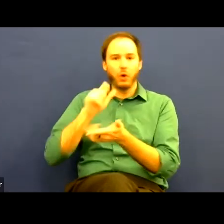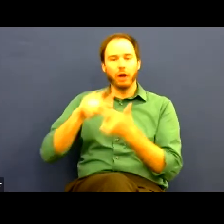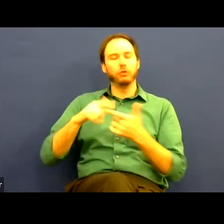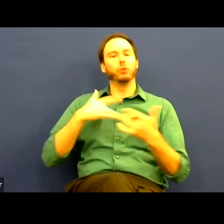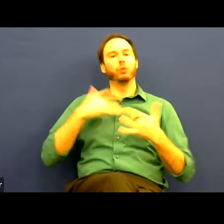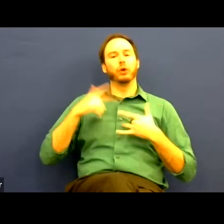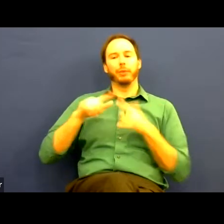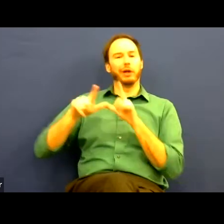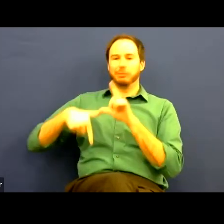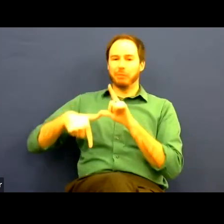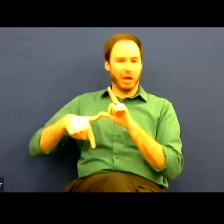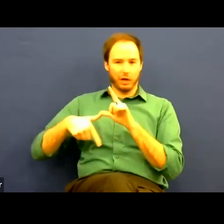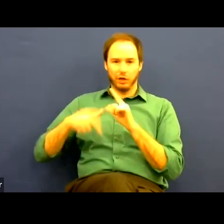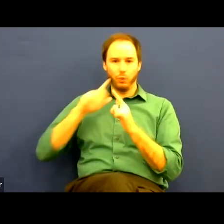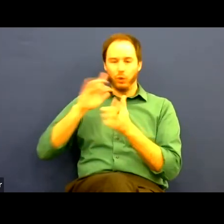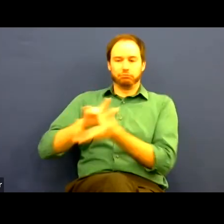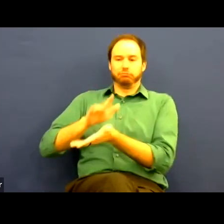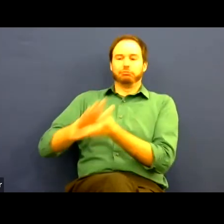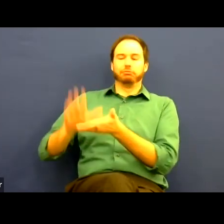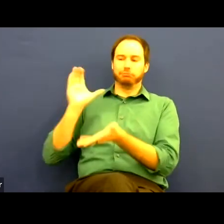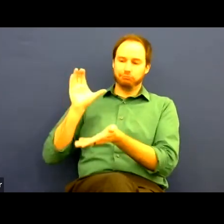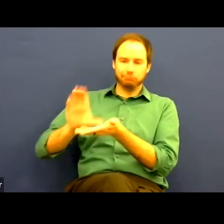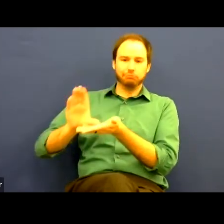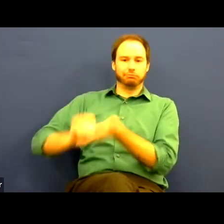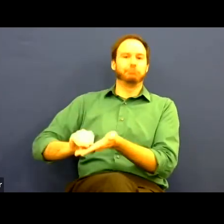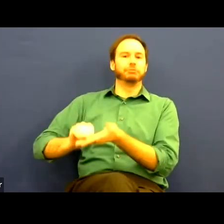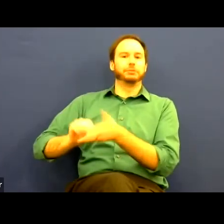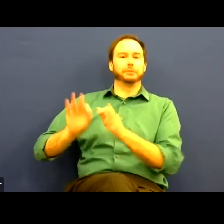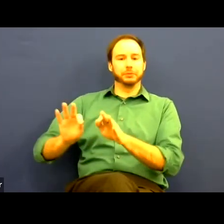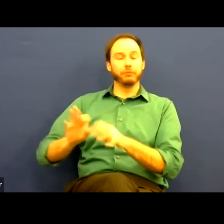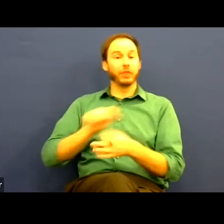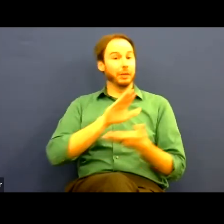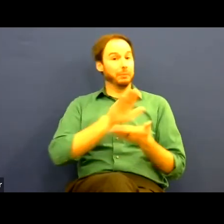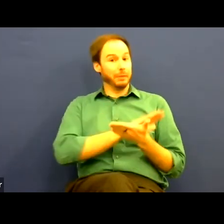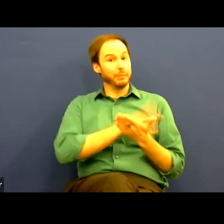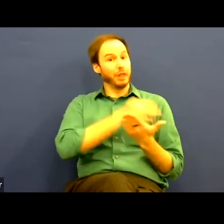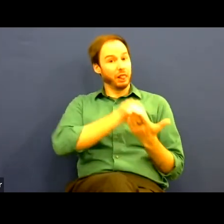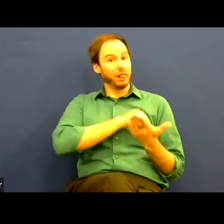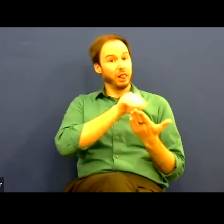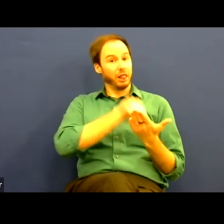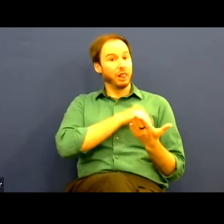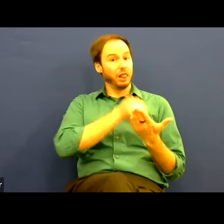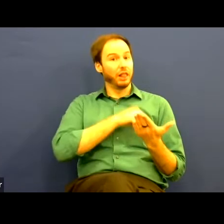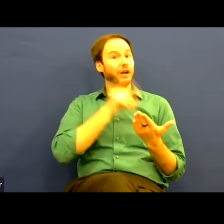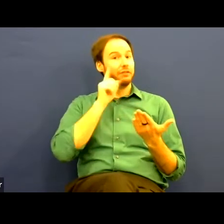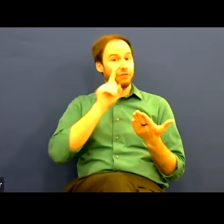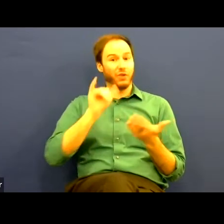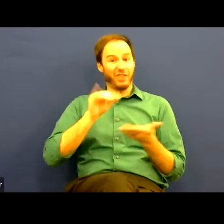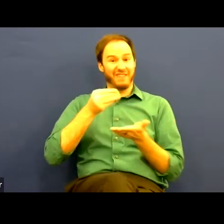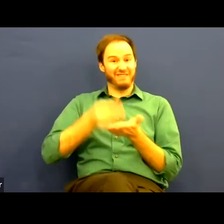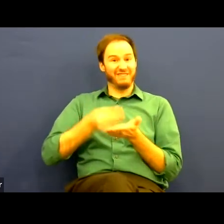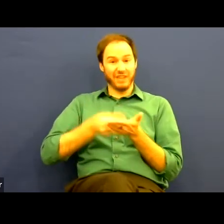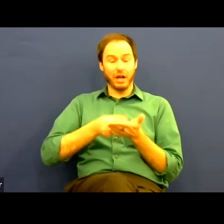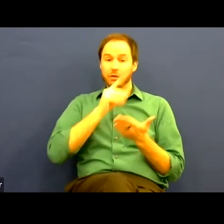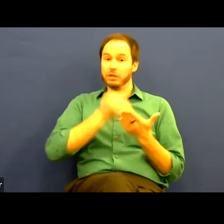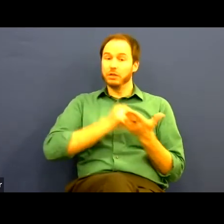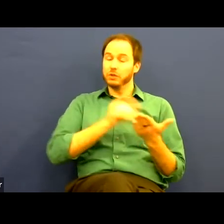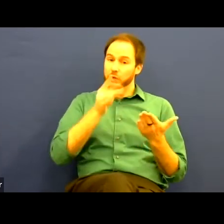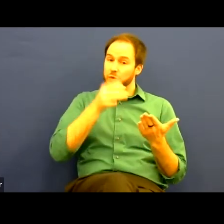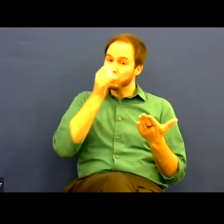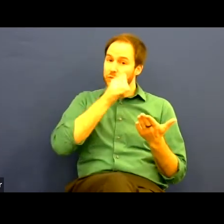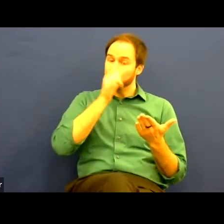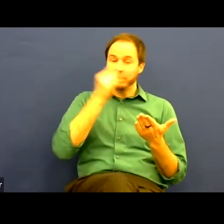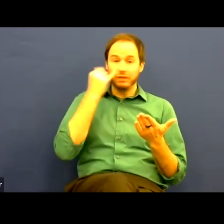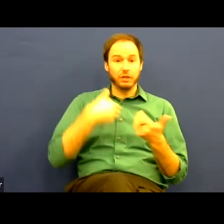funds expiring. Two, it'll be the amount of paperwork associated with using those funds is significant. So to have